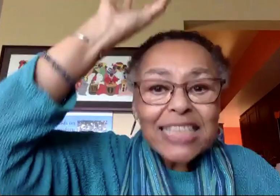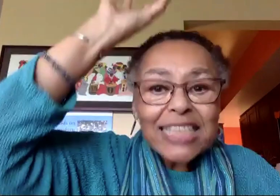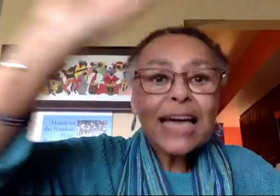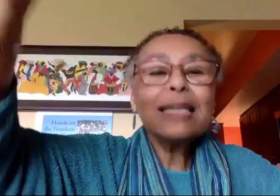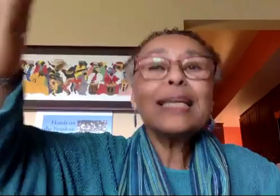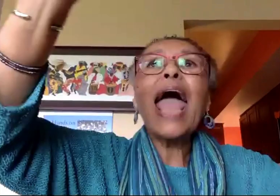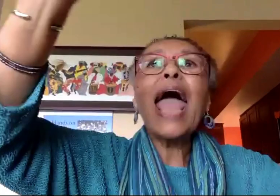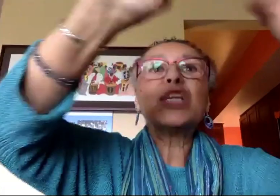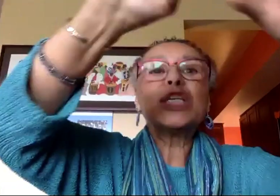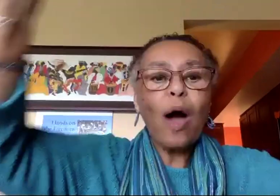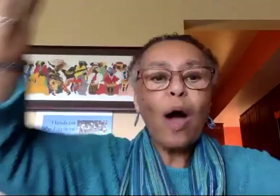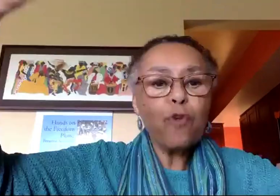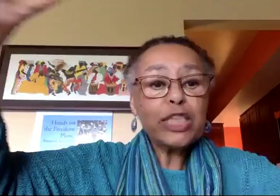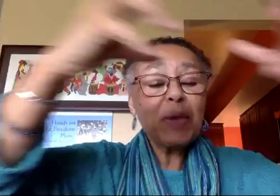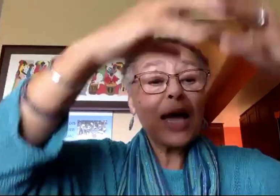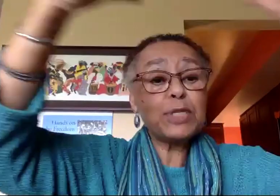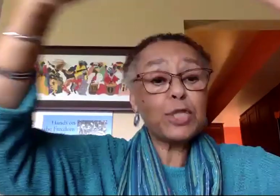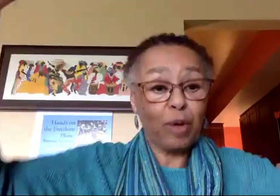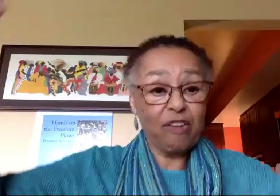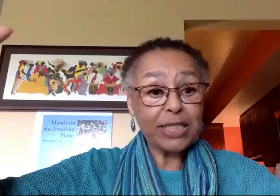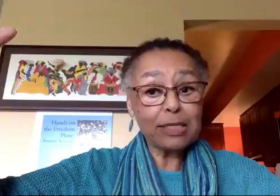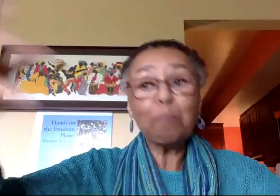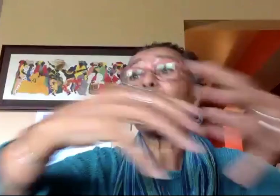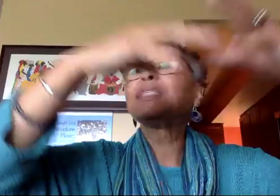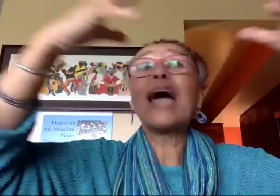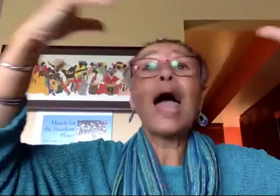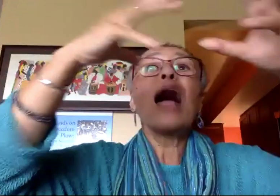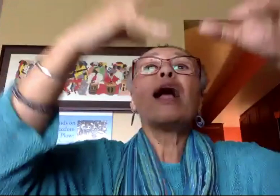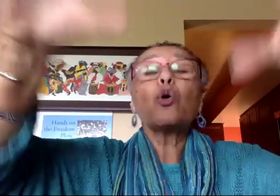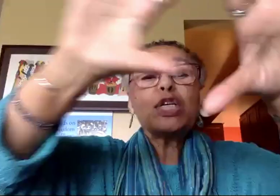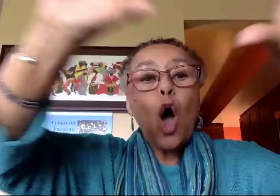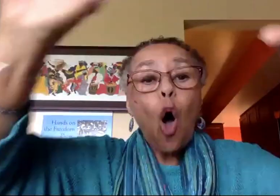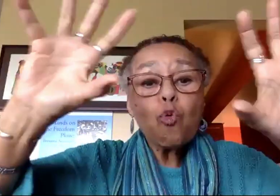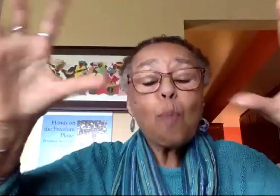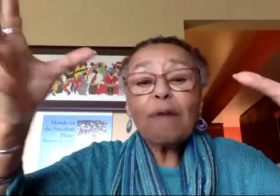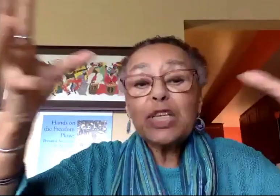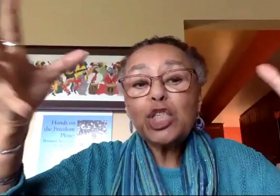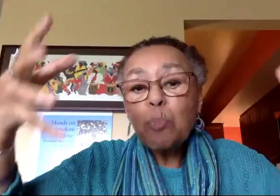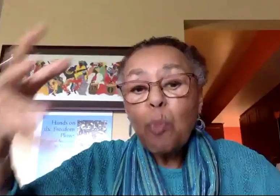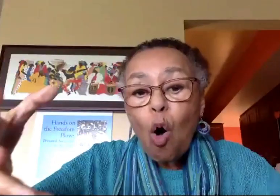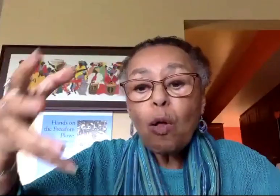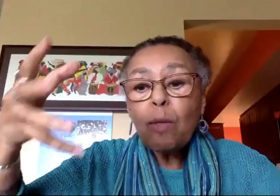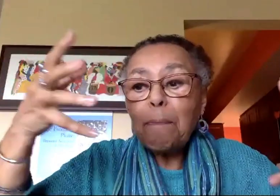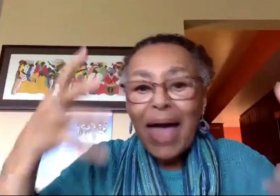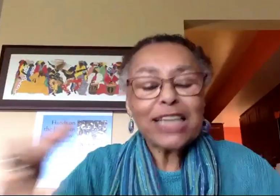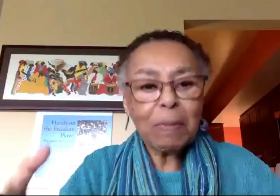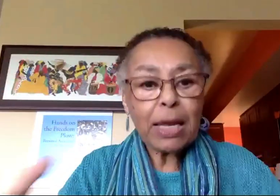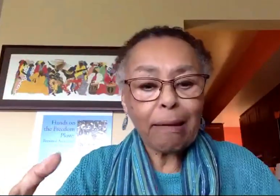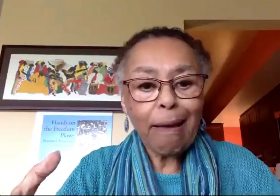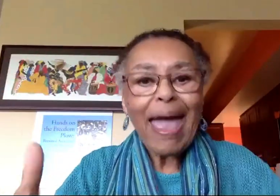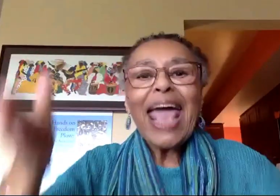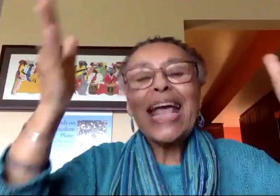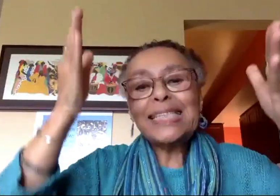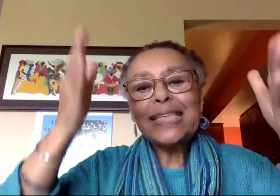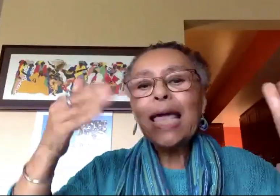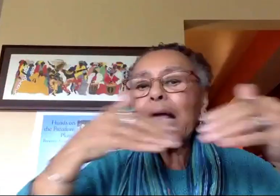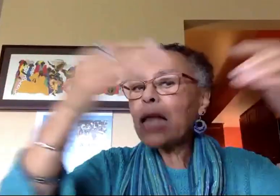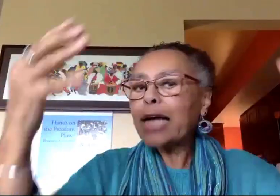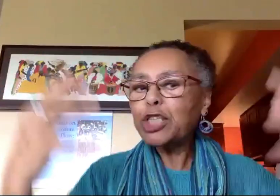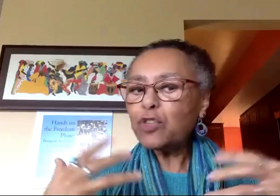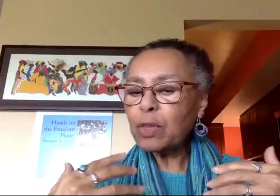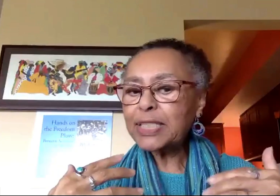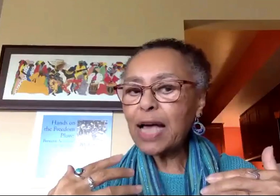And suddenly this one voice becomes three voices, so this whole group of the small mass meeting is